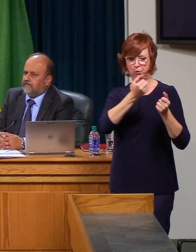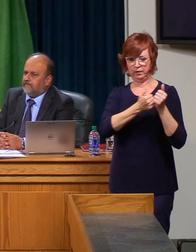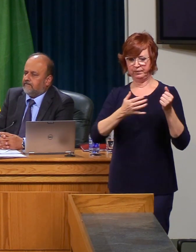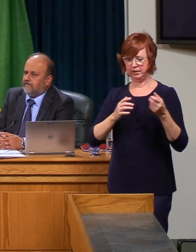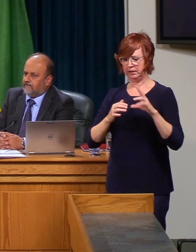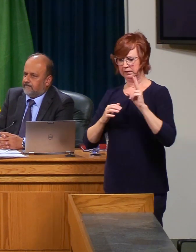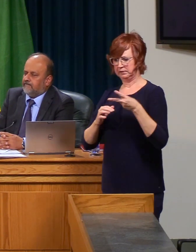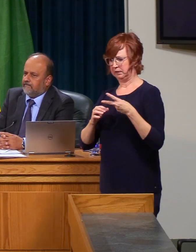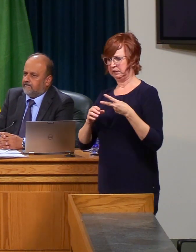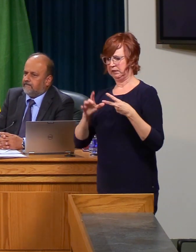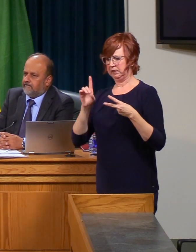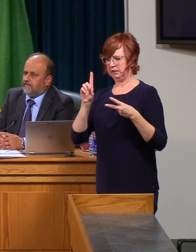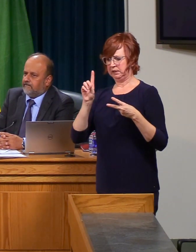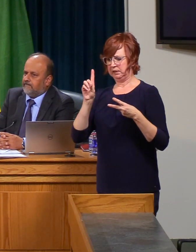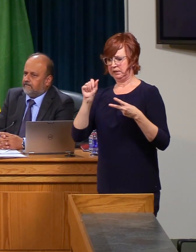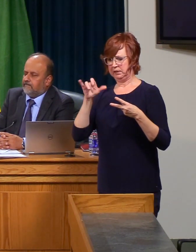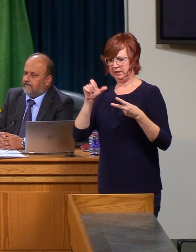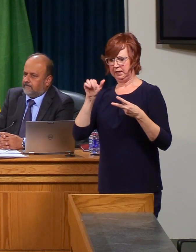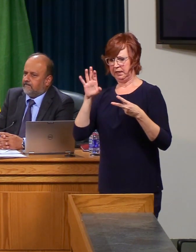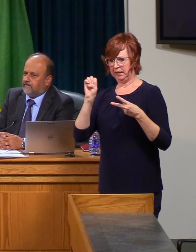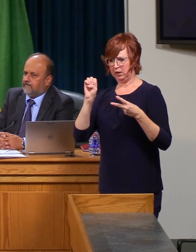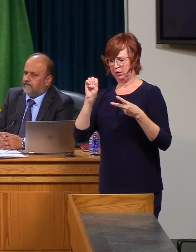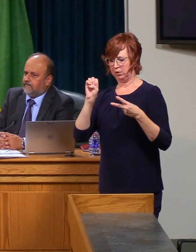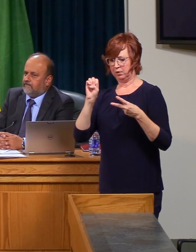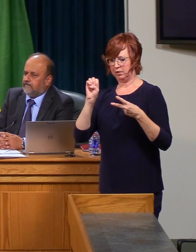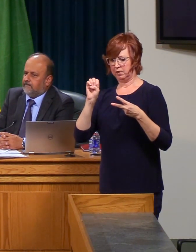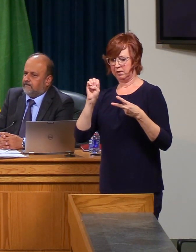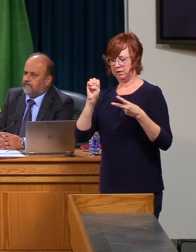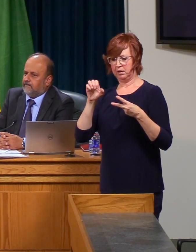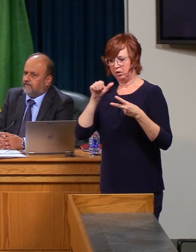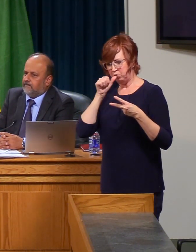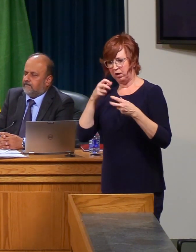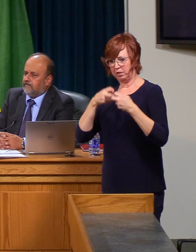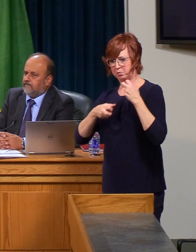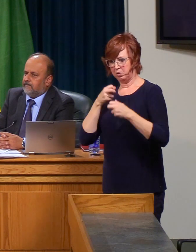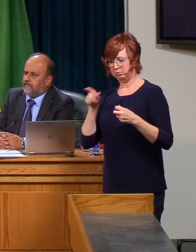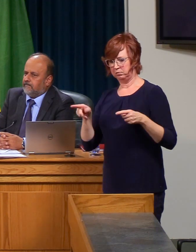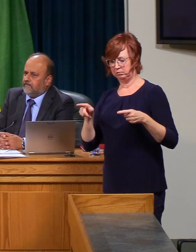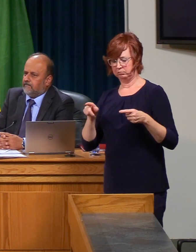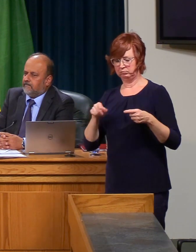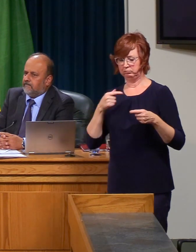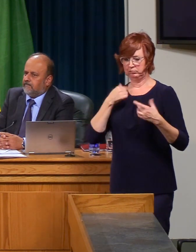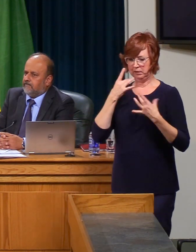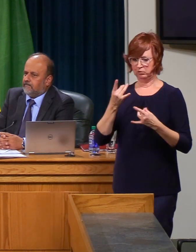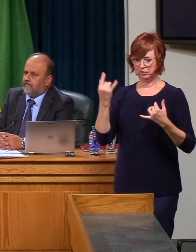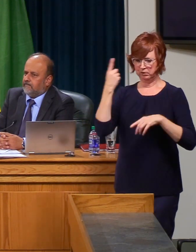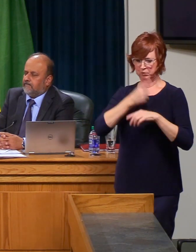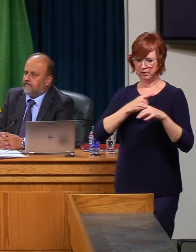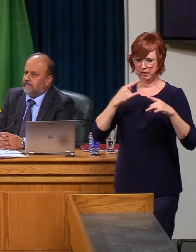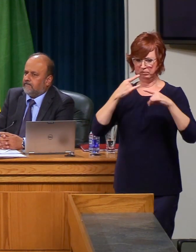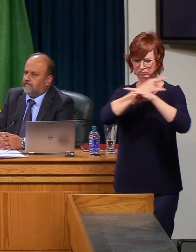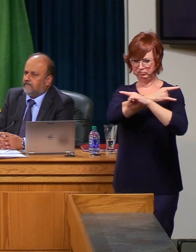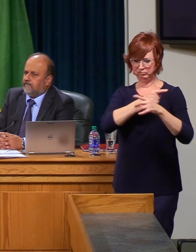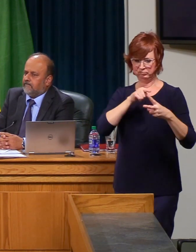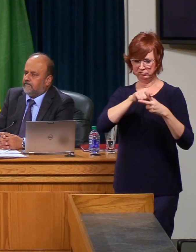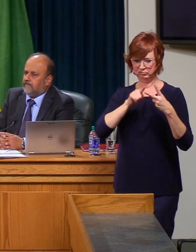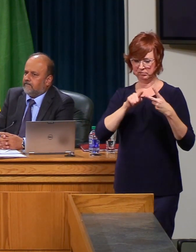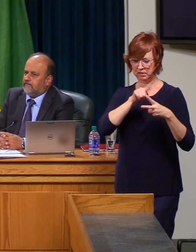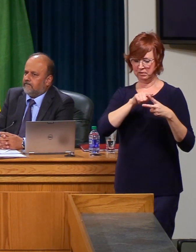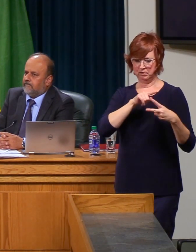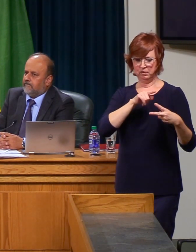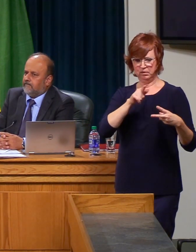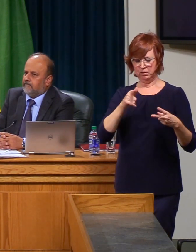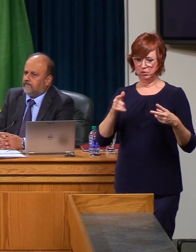we're seeing, one, an attempt to use the police to deal with this problem, and two, further restrictions on daycares.